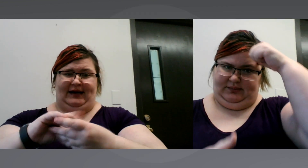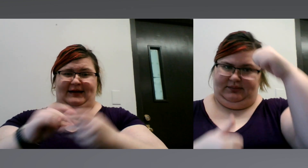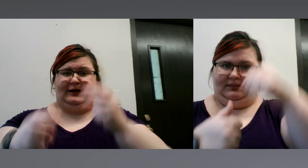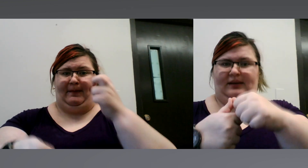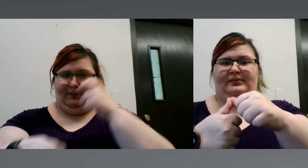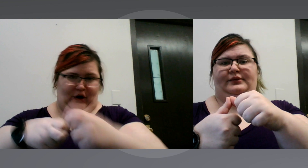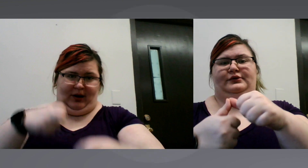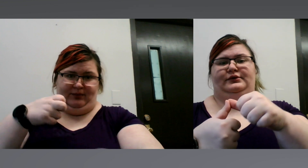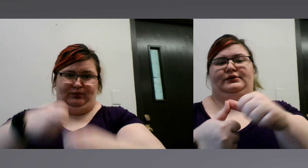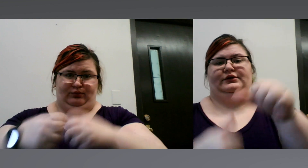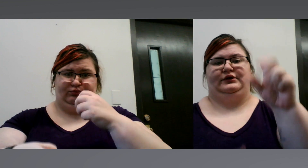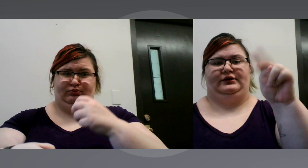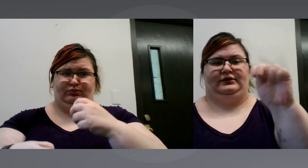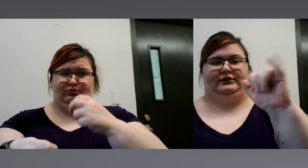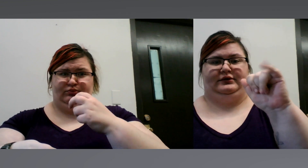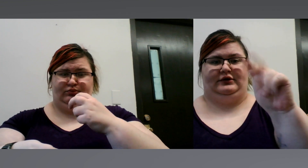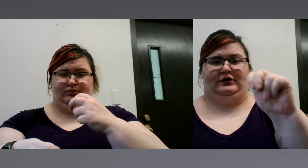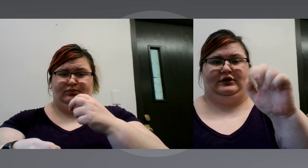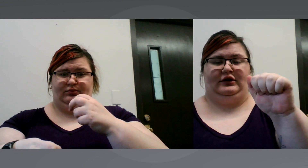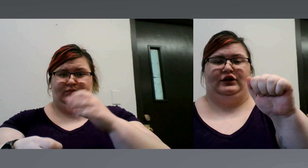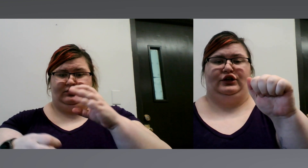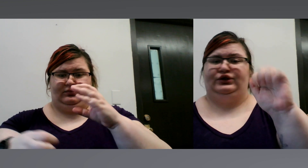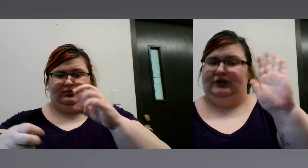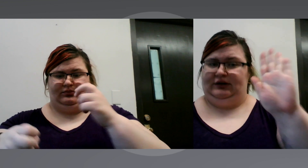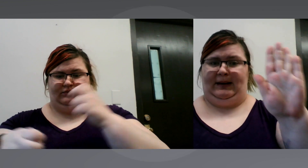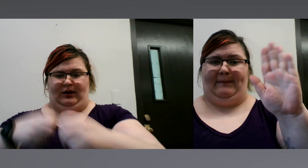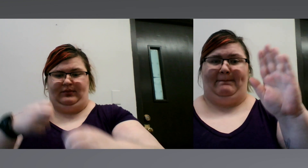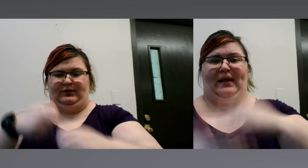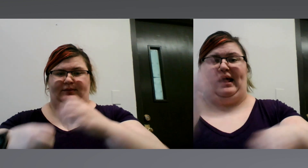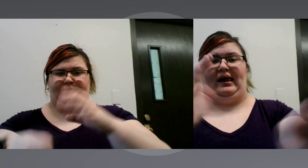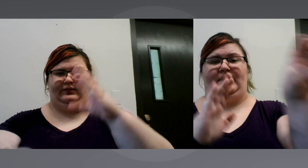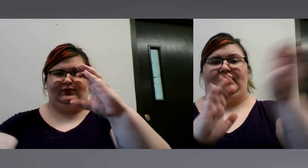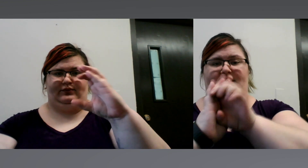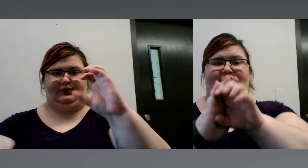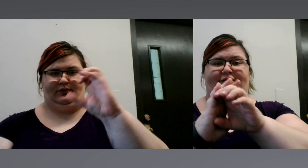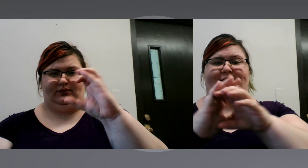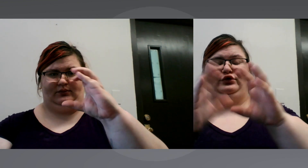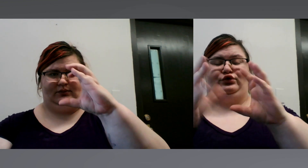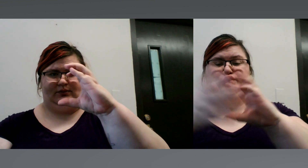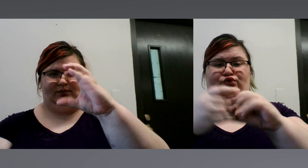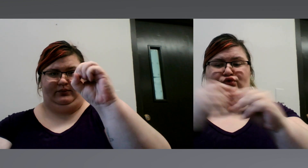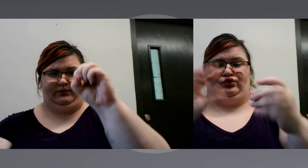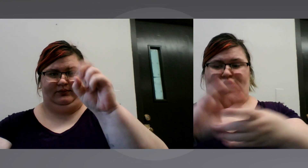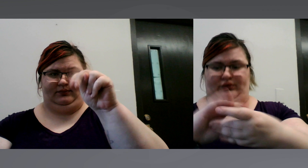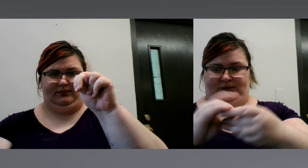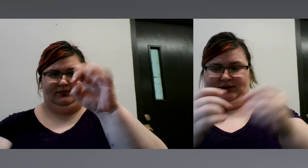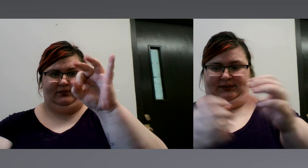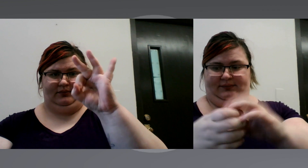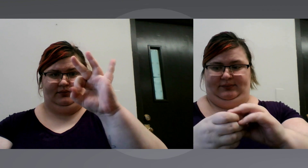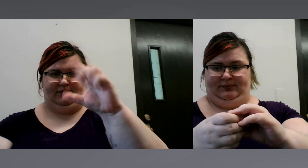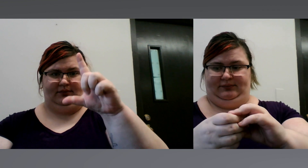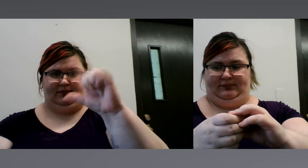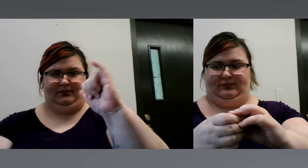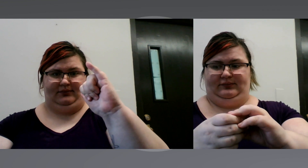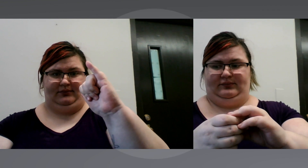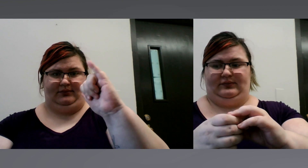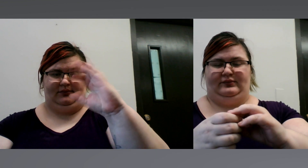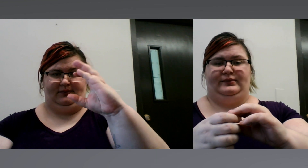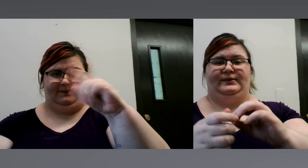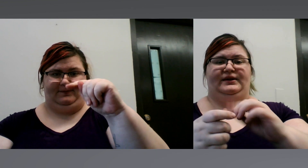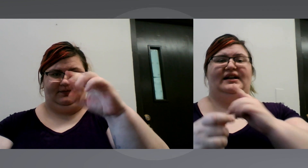person perspective? Like if we use the word I, we can sort of say